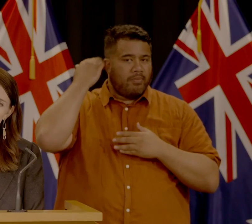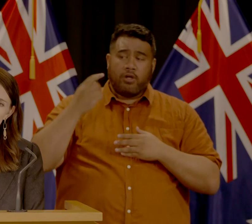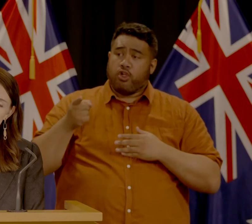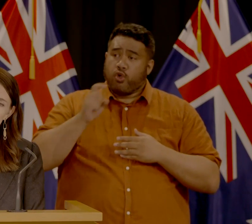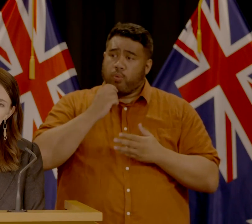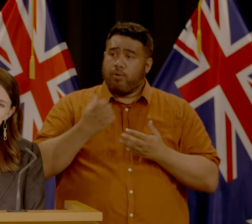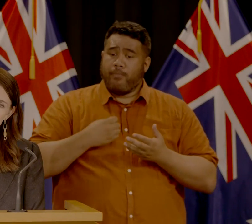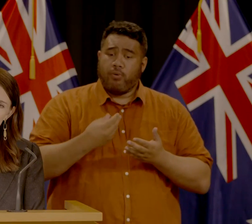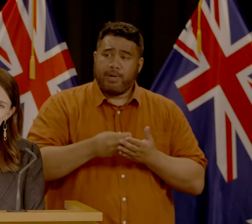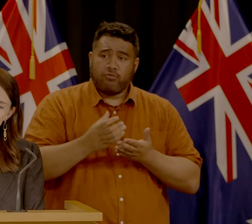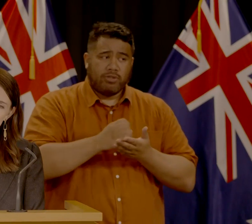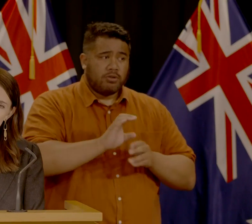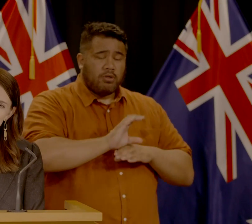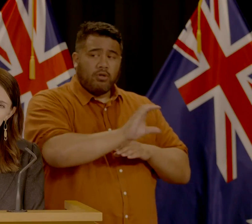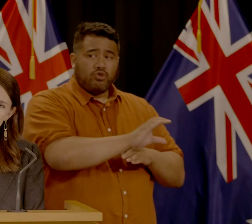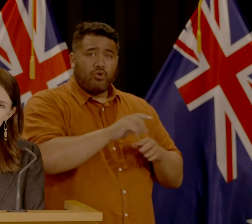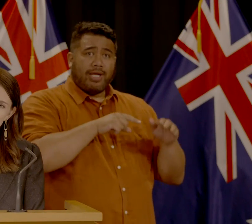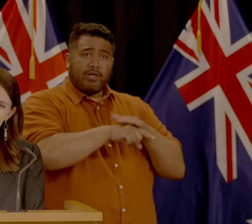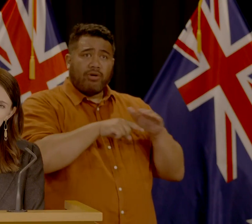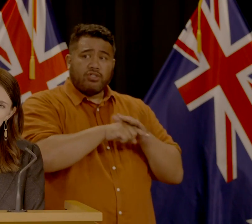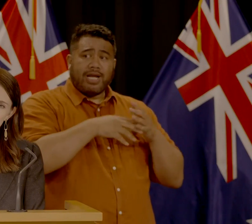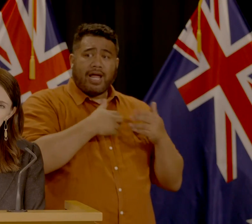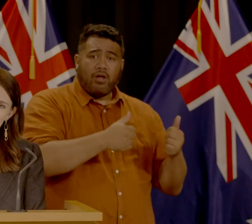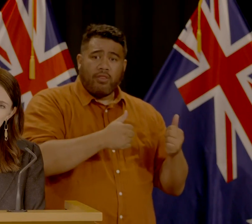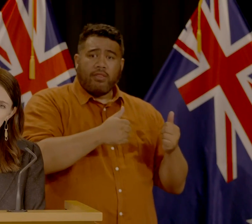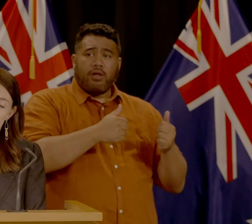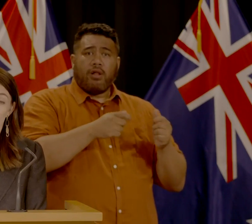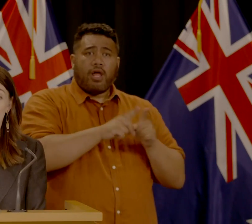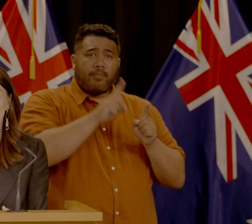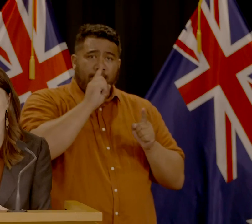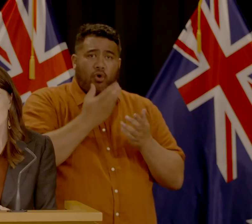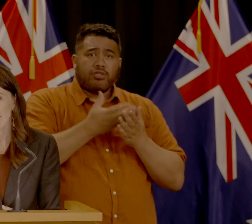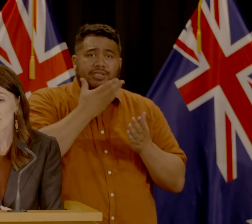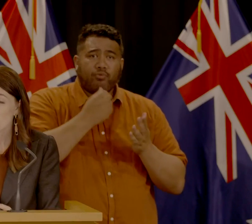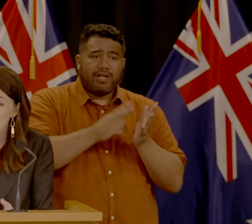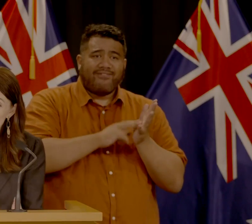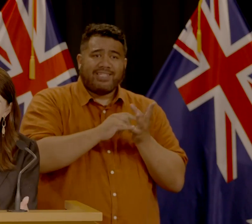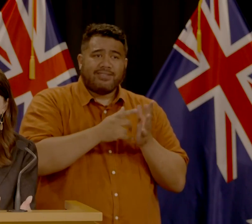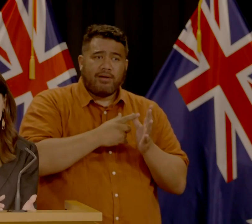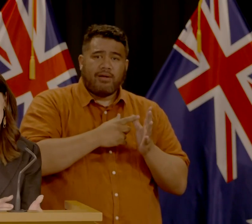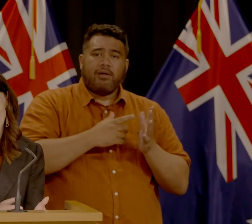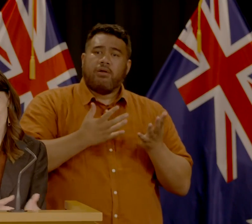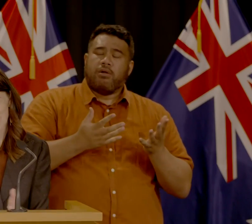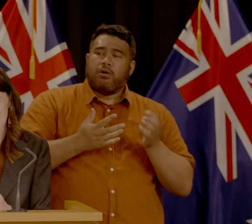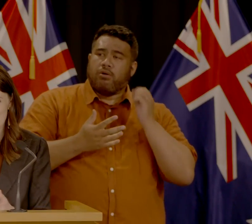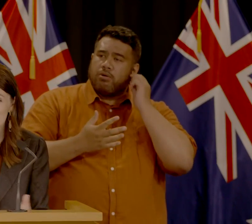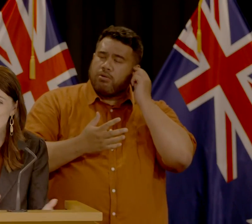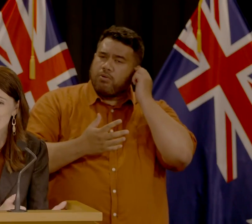like that to look into like temporary visa holders who might be breaking these rules? Oh, well, at this stage, of course, we're expecting